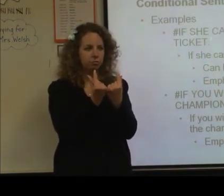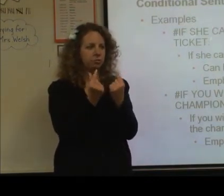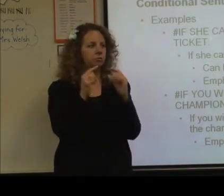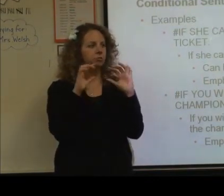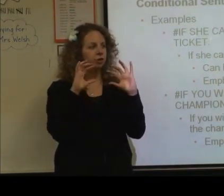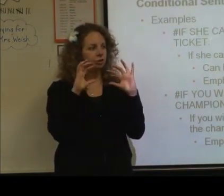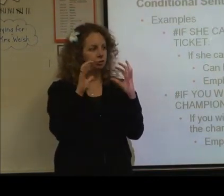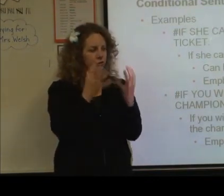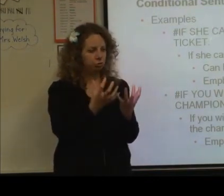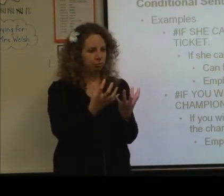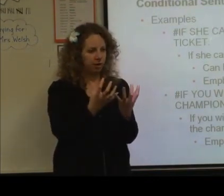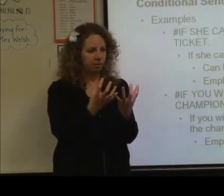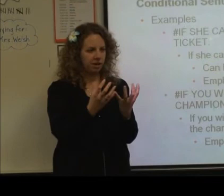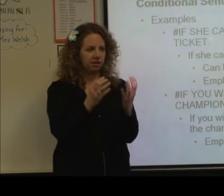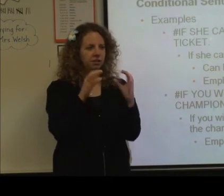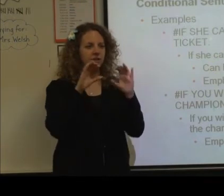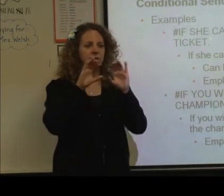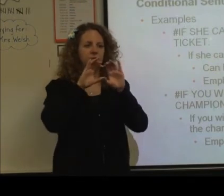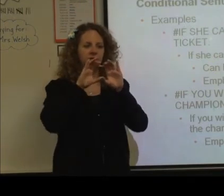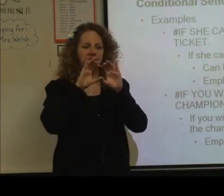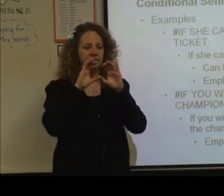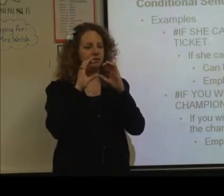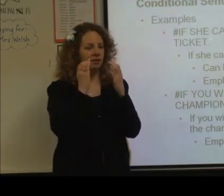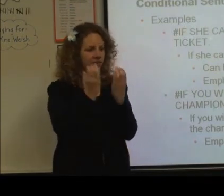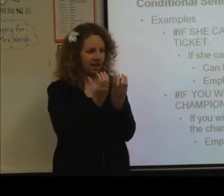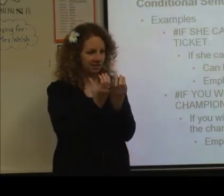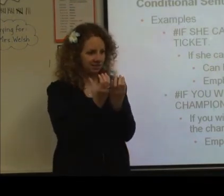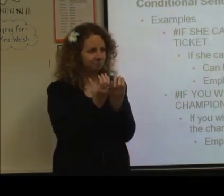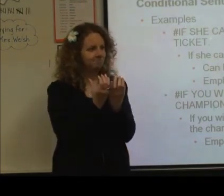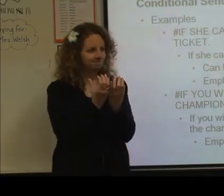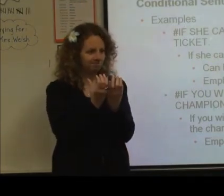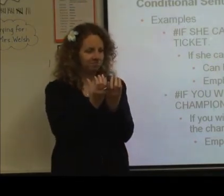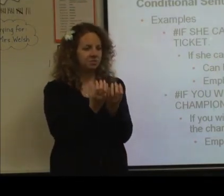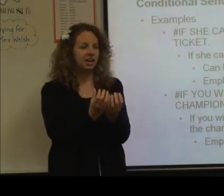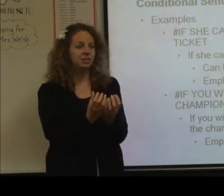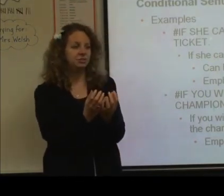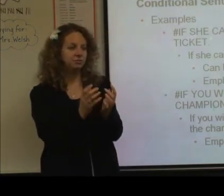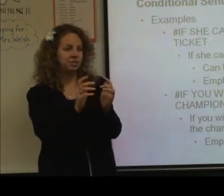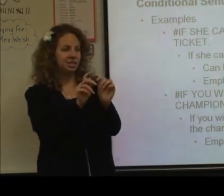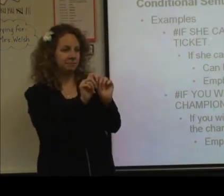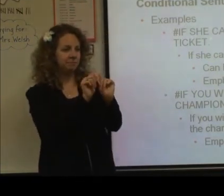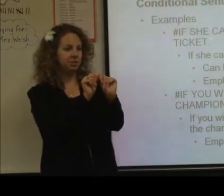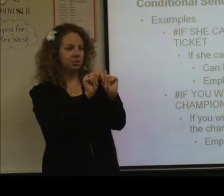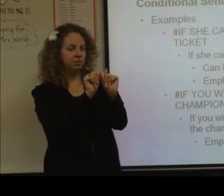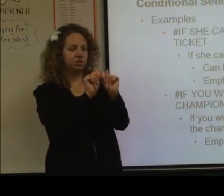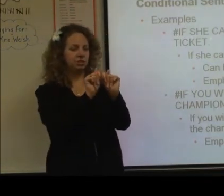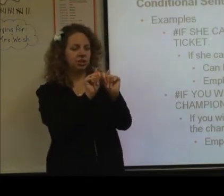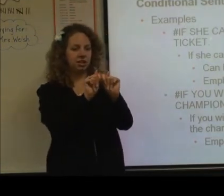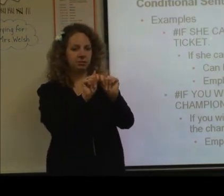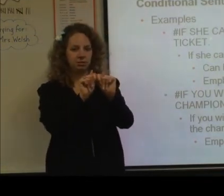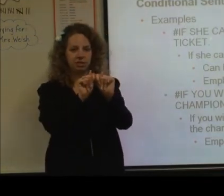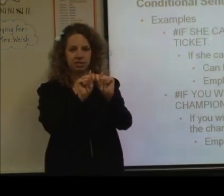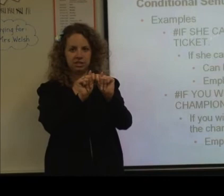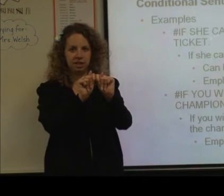group, or you can just do group that way. Do it with the C, you have class. Okay, so for team, so you're going to start here with your T's together,